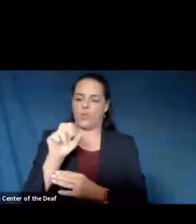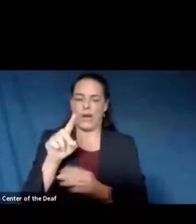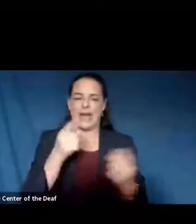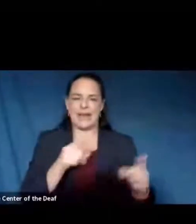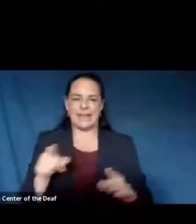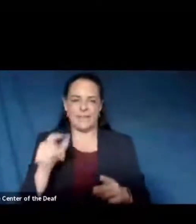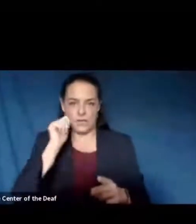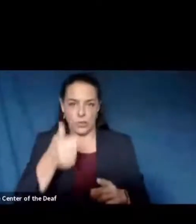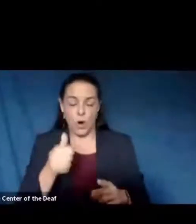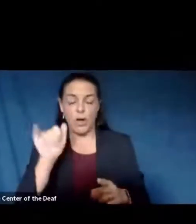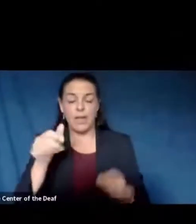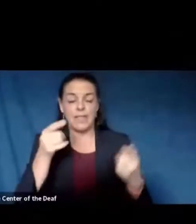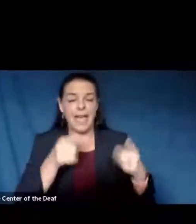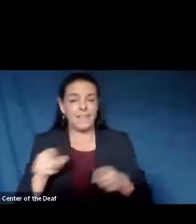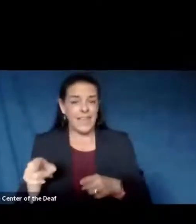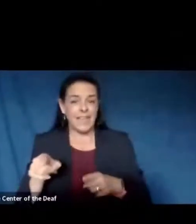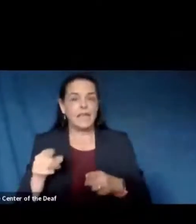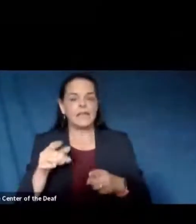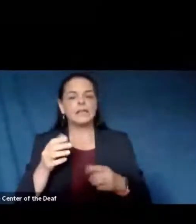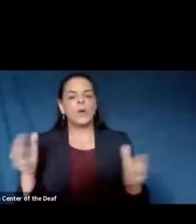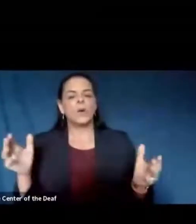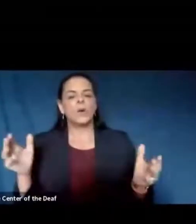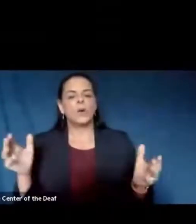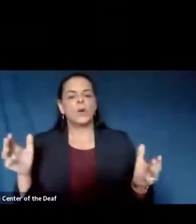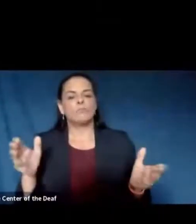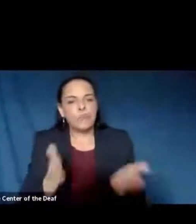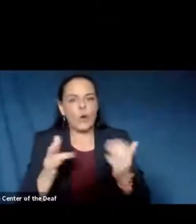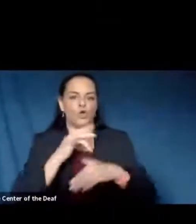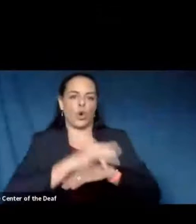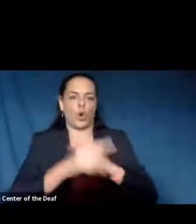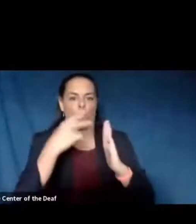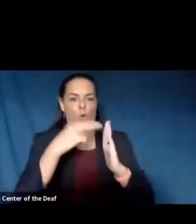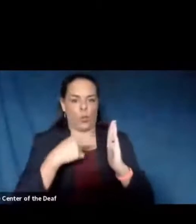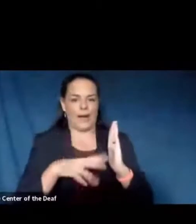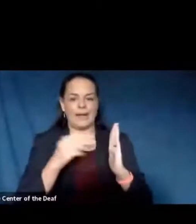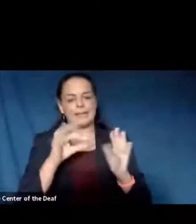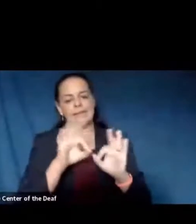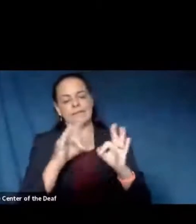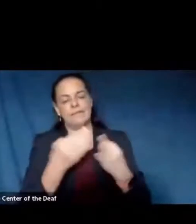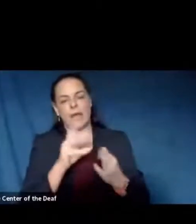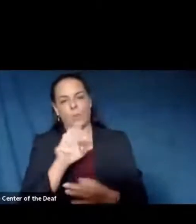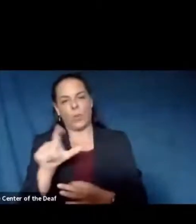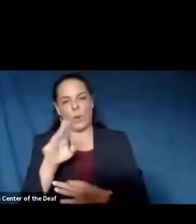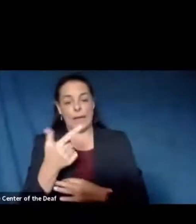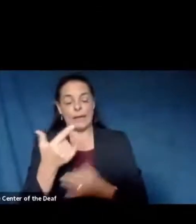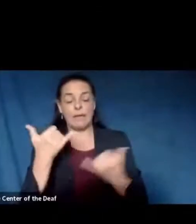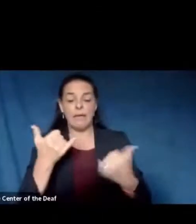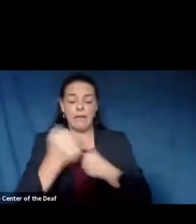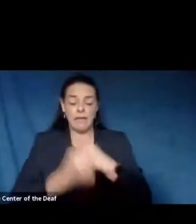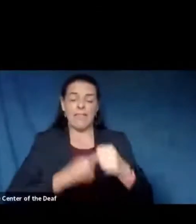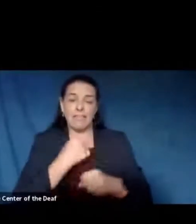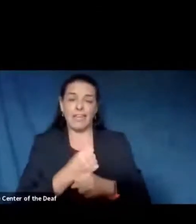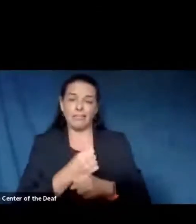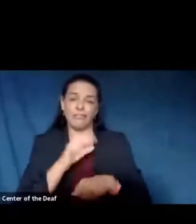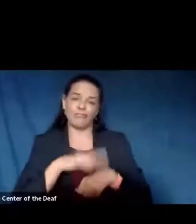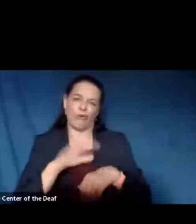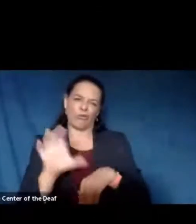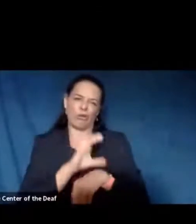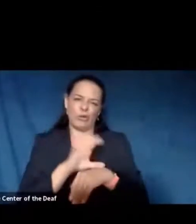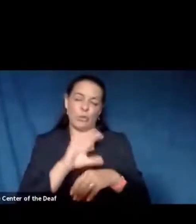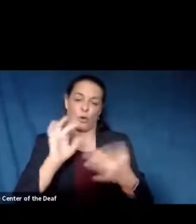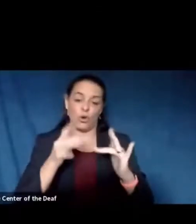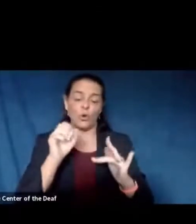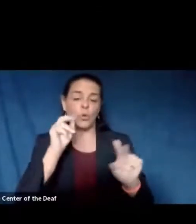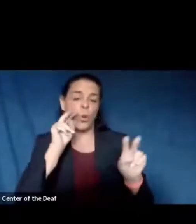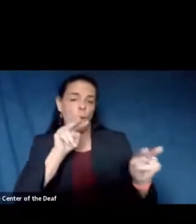This event promotes early literacy and family well-being. This year, the event will be virtual, so keep your eye on our social media